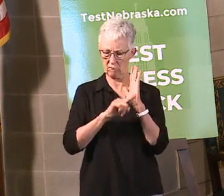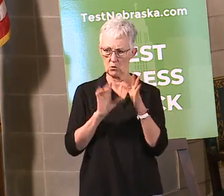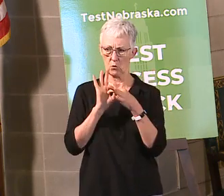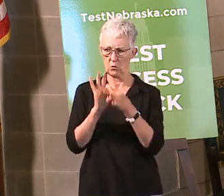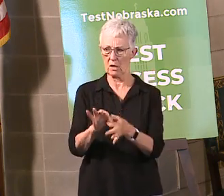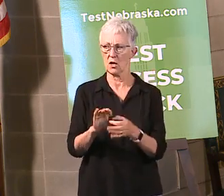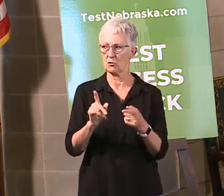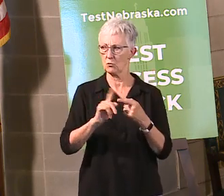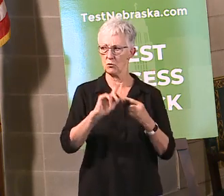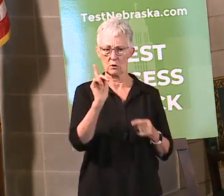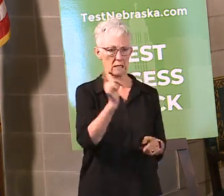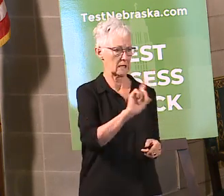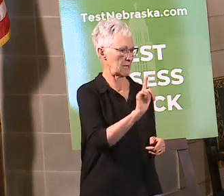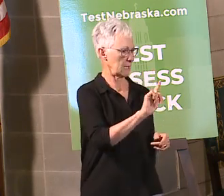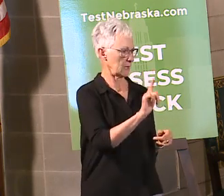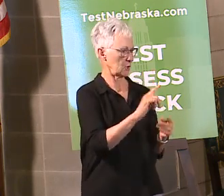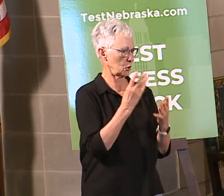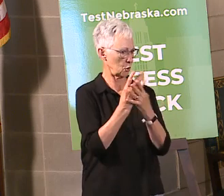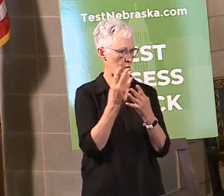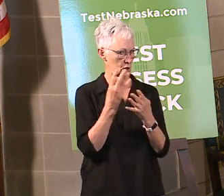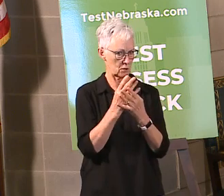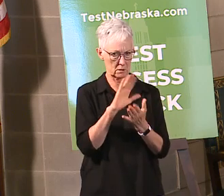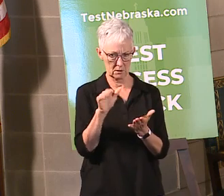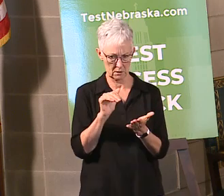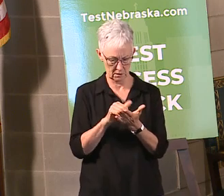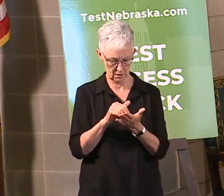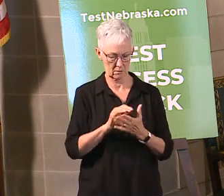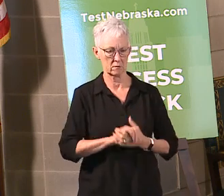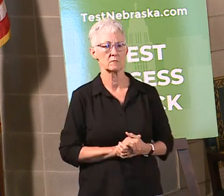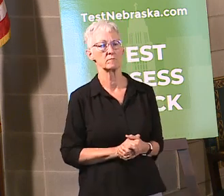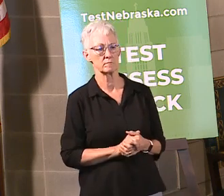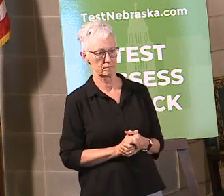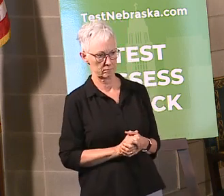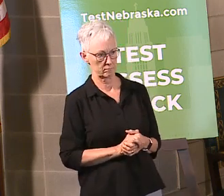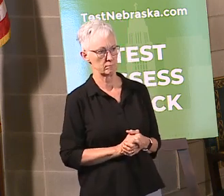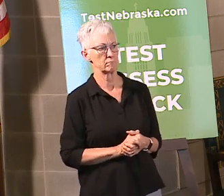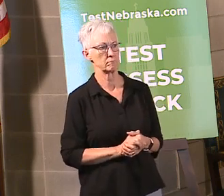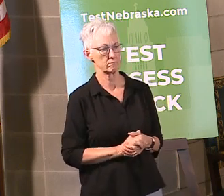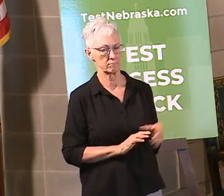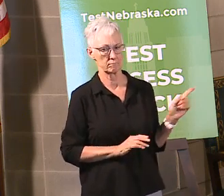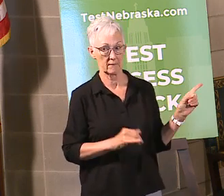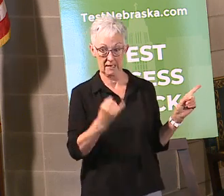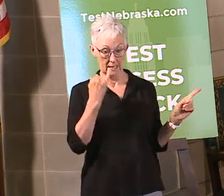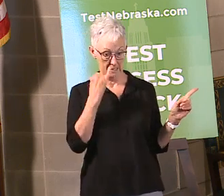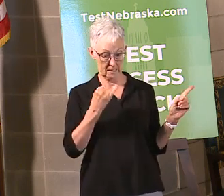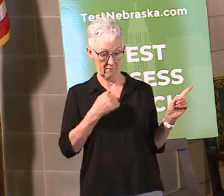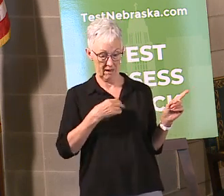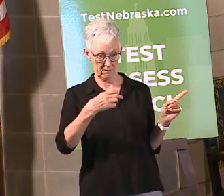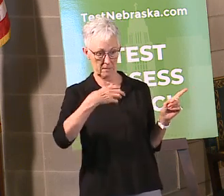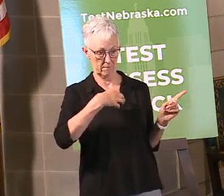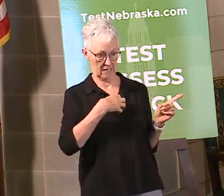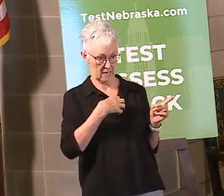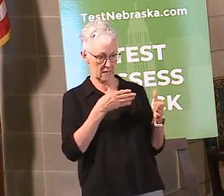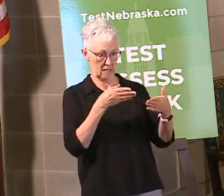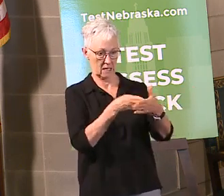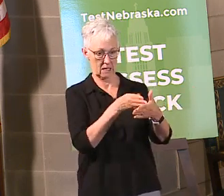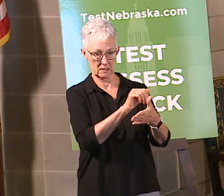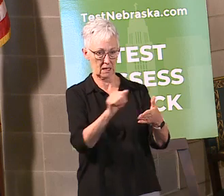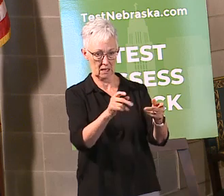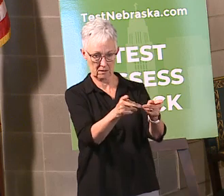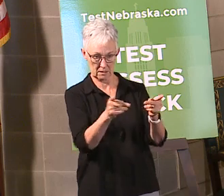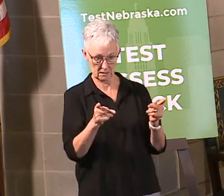Becky Wiesel was here, is that if there is a complaint against a facility, we cannot confirm or deny if there's a complaint or if